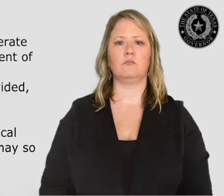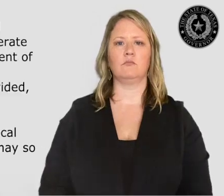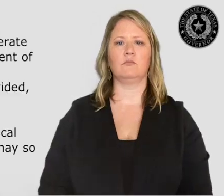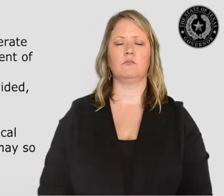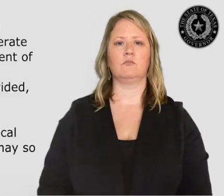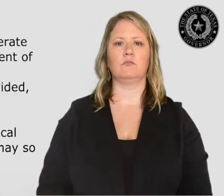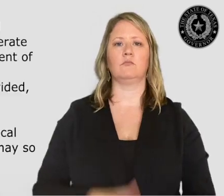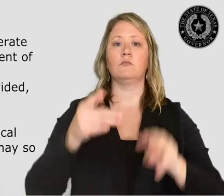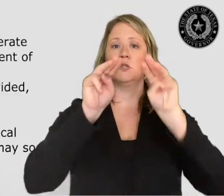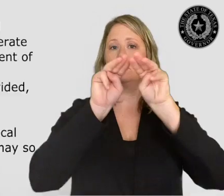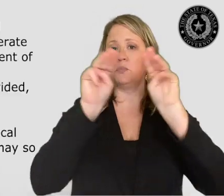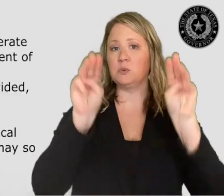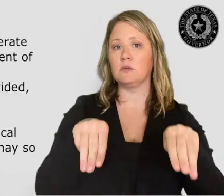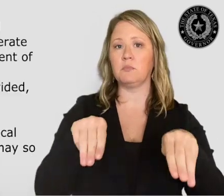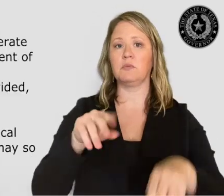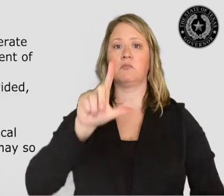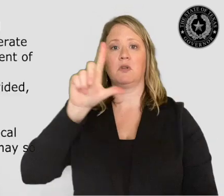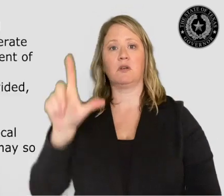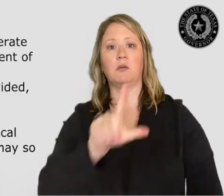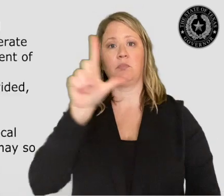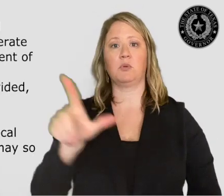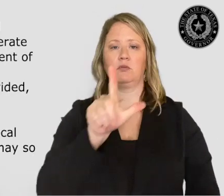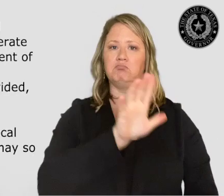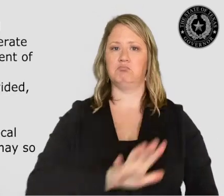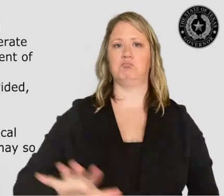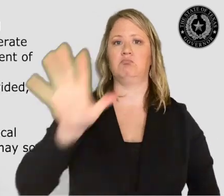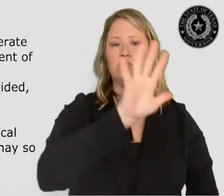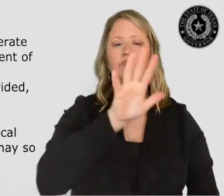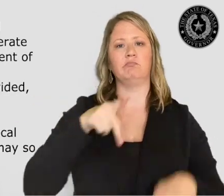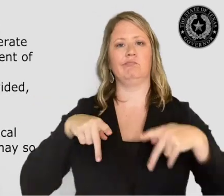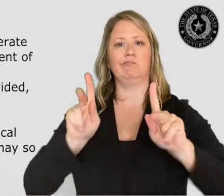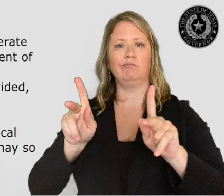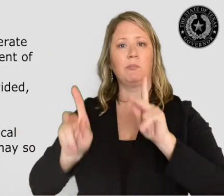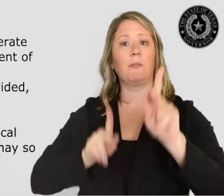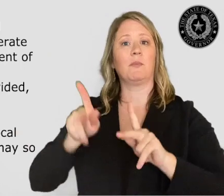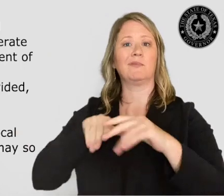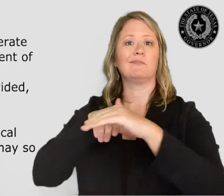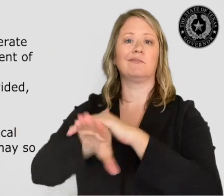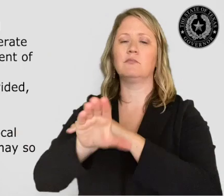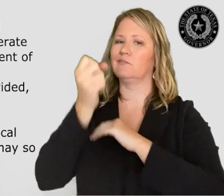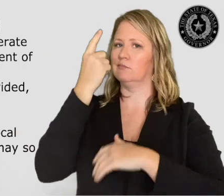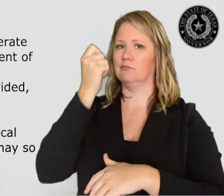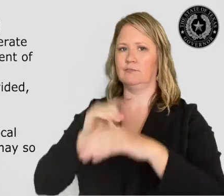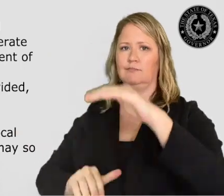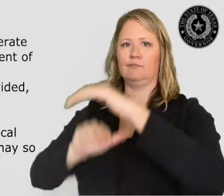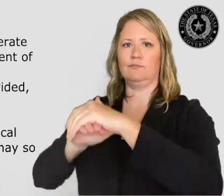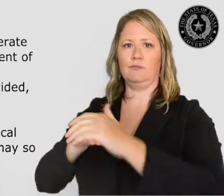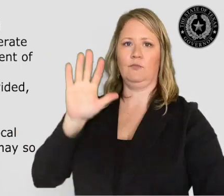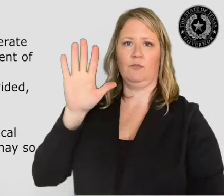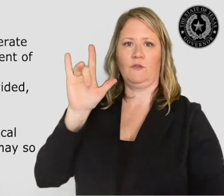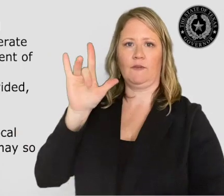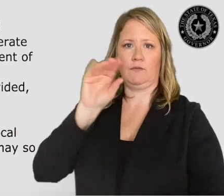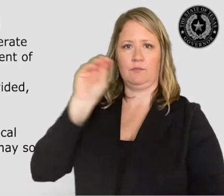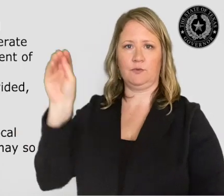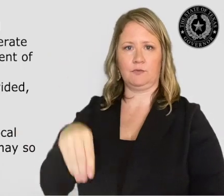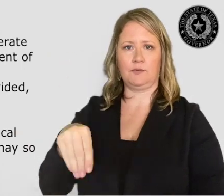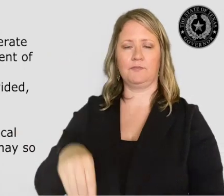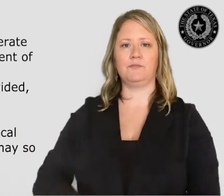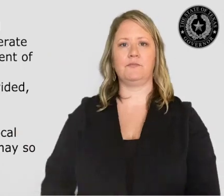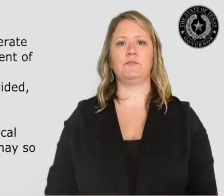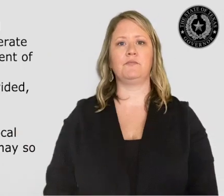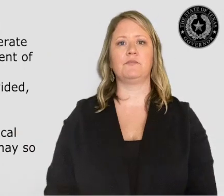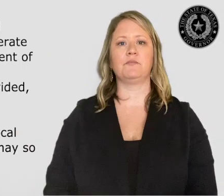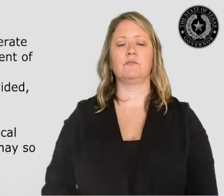Museums and libraries that operate at up to 25% of the total listed occupancy, provided, however, that